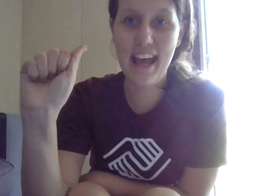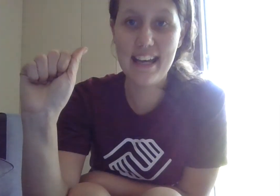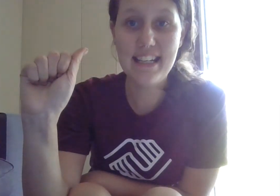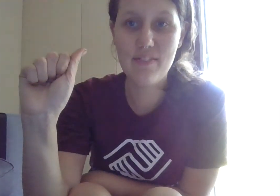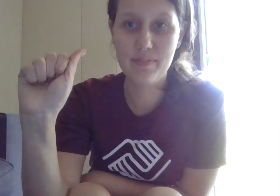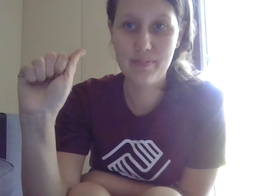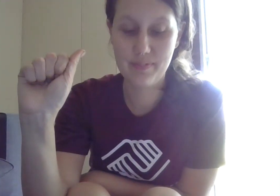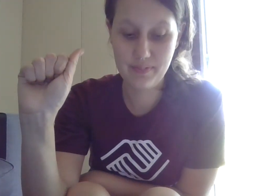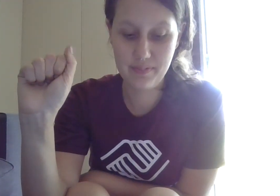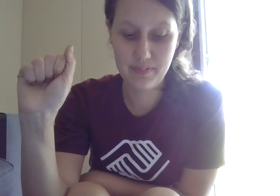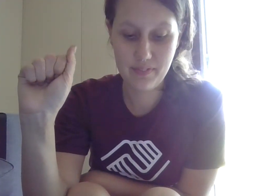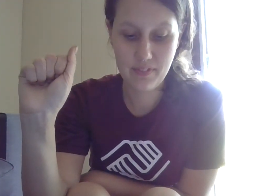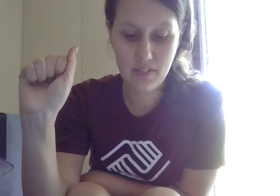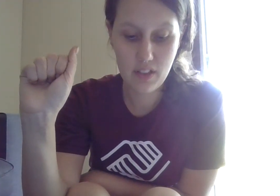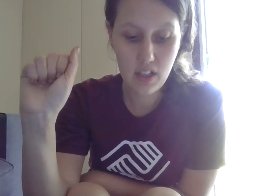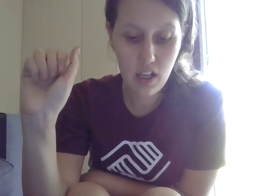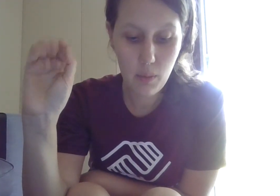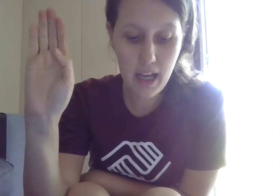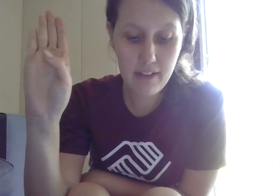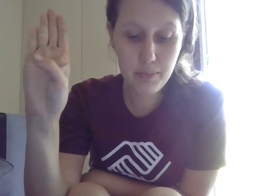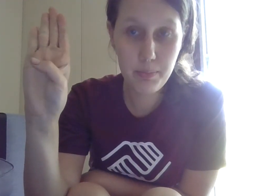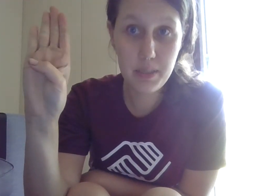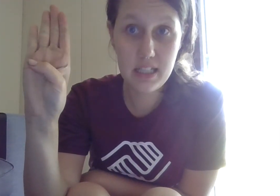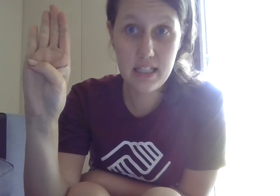A, we have B,